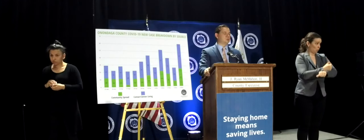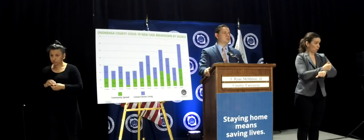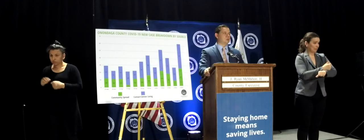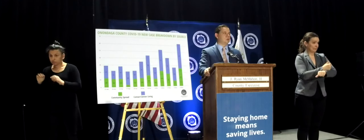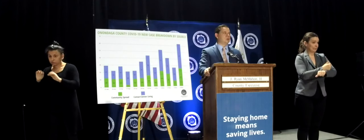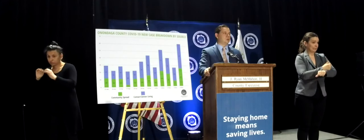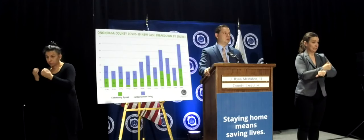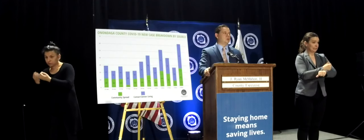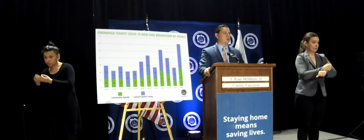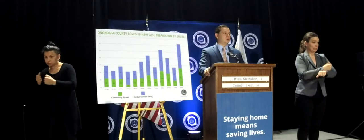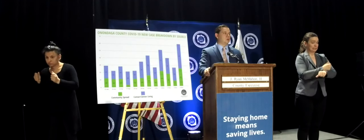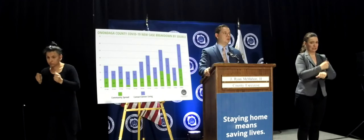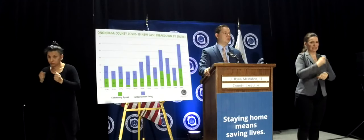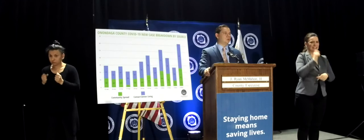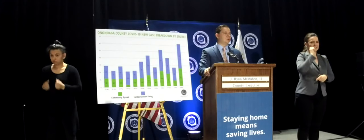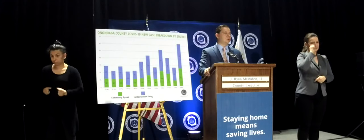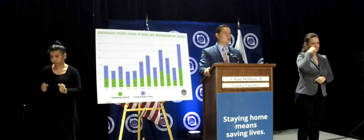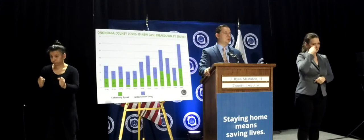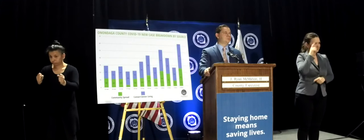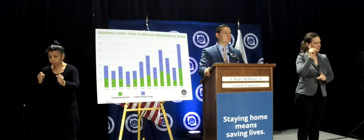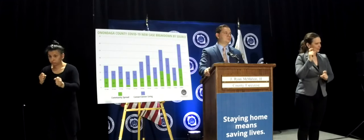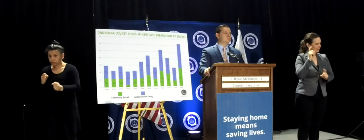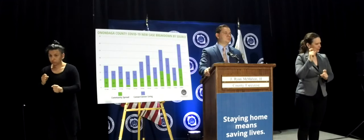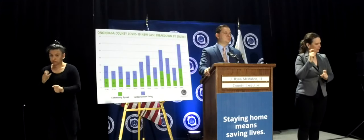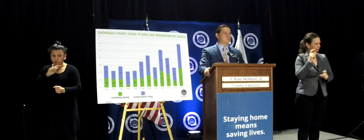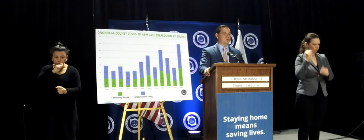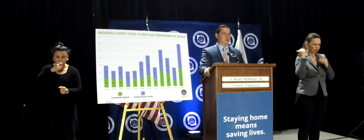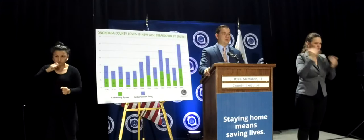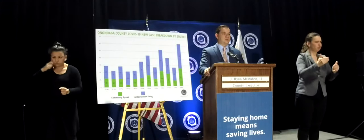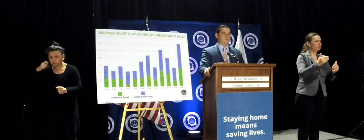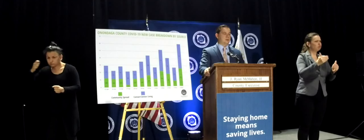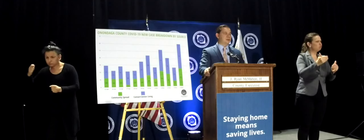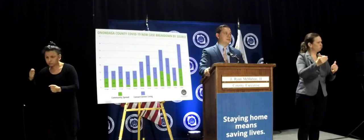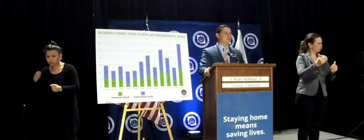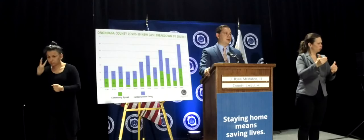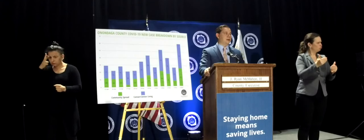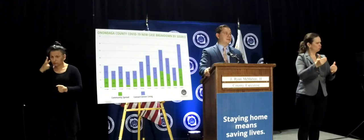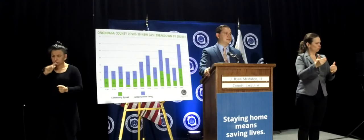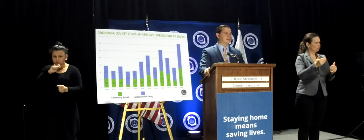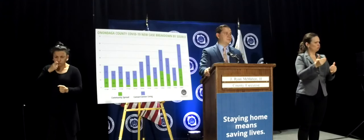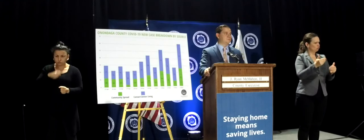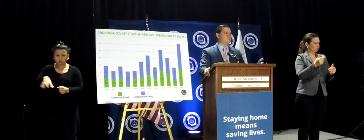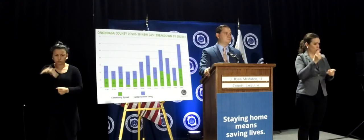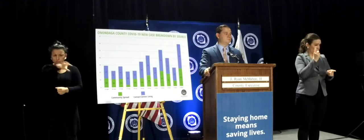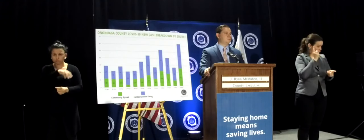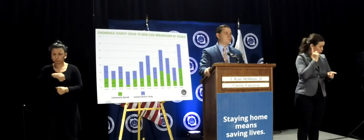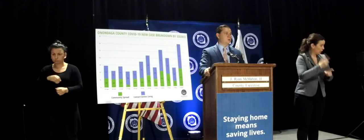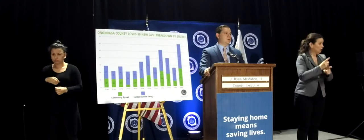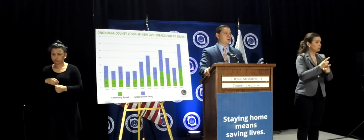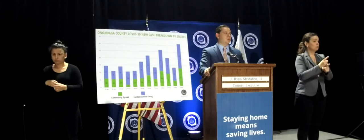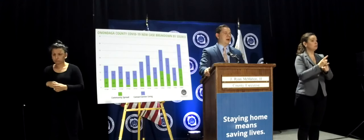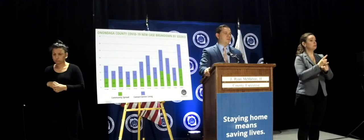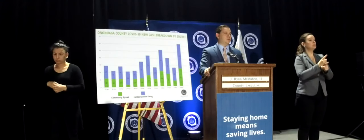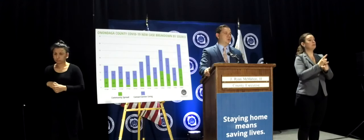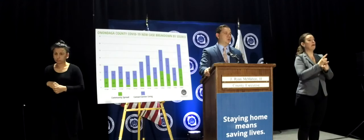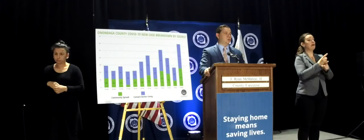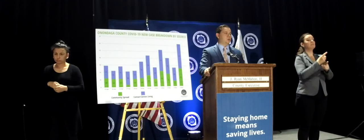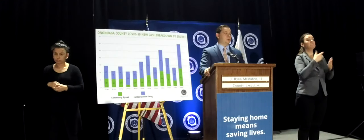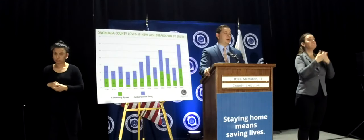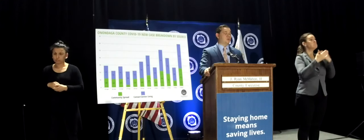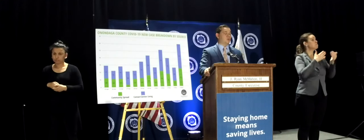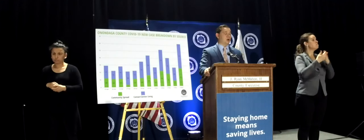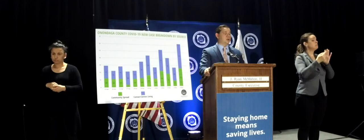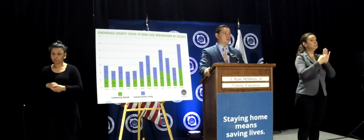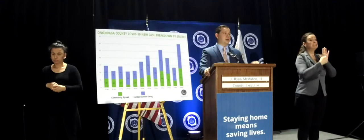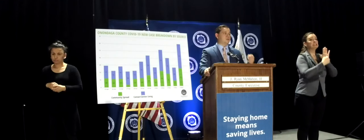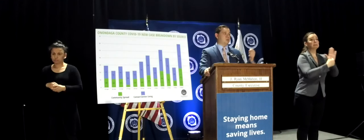for qualifying? Just test everybody in the area? Correct. Asymptomatic testing. We'll have to do, it will be